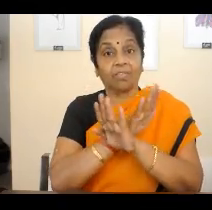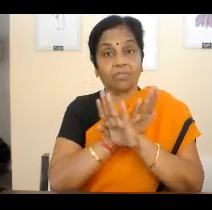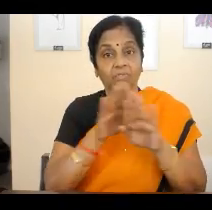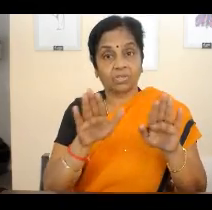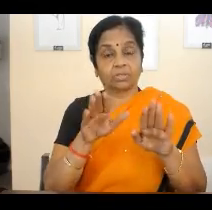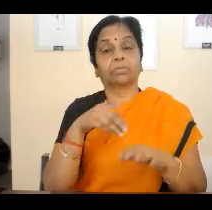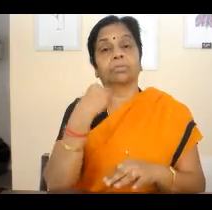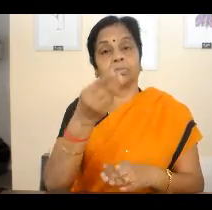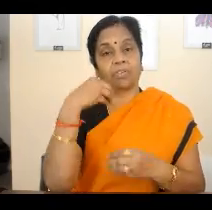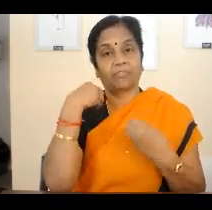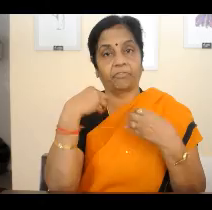education.